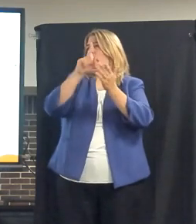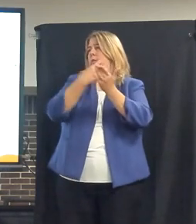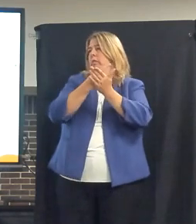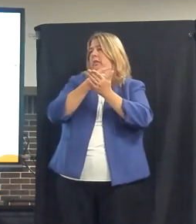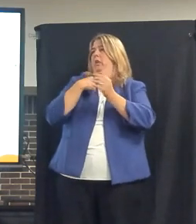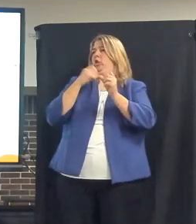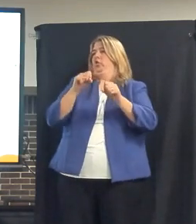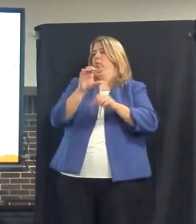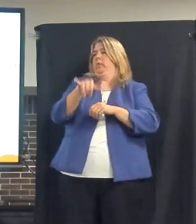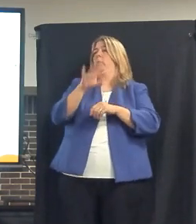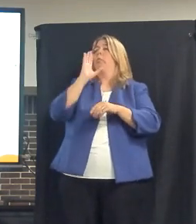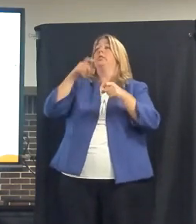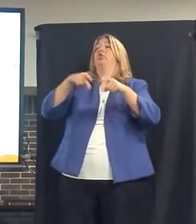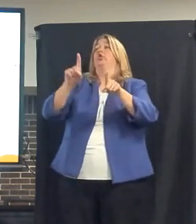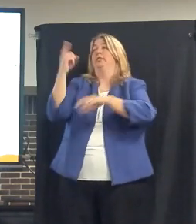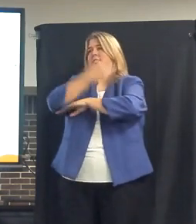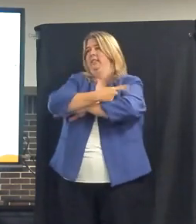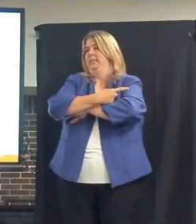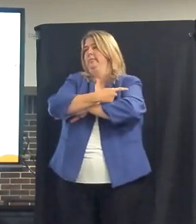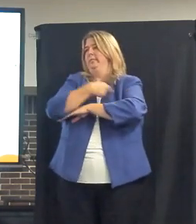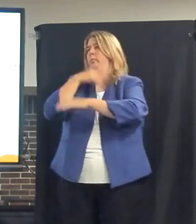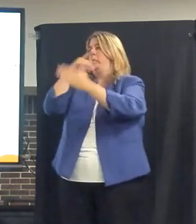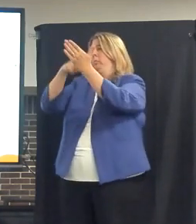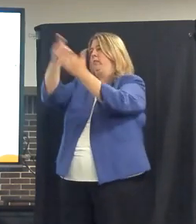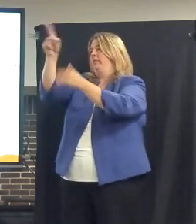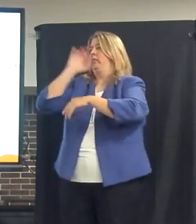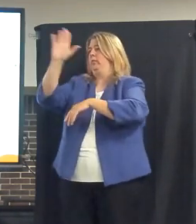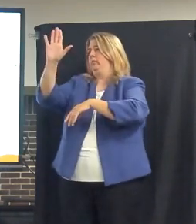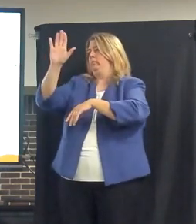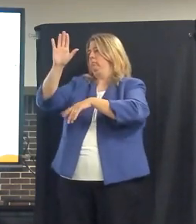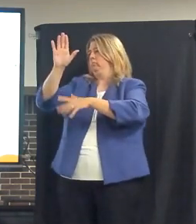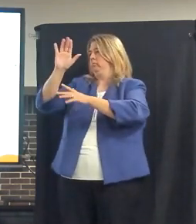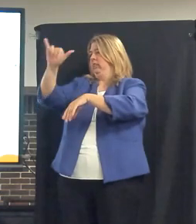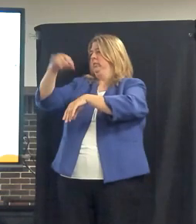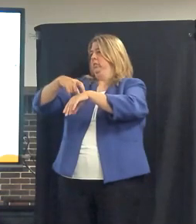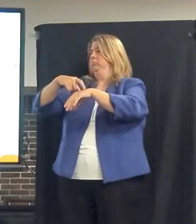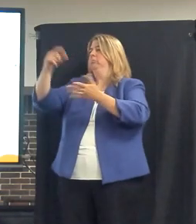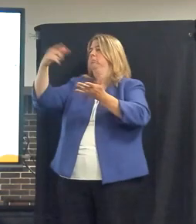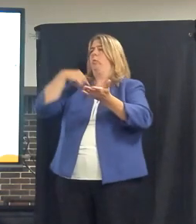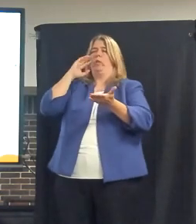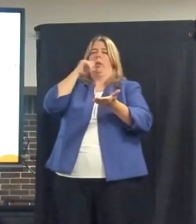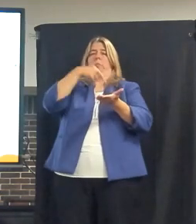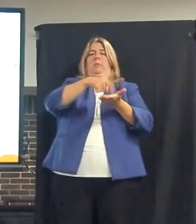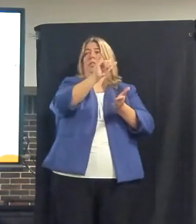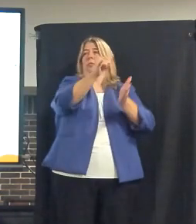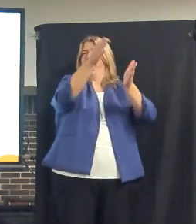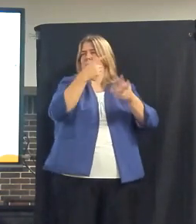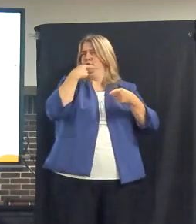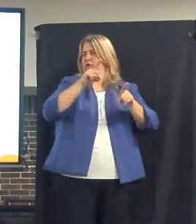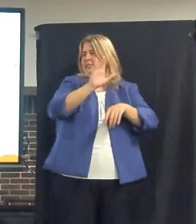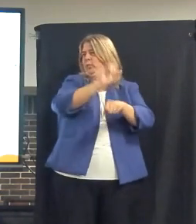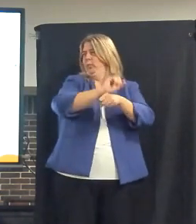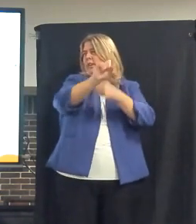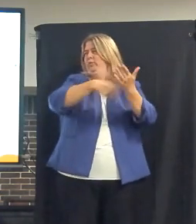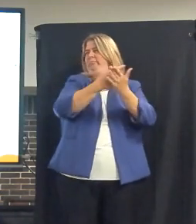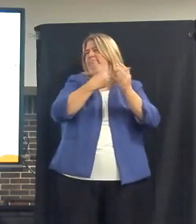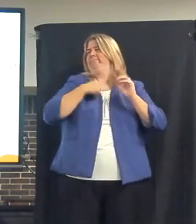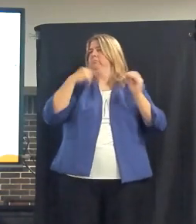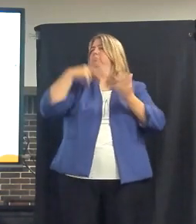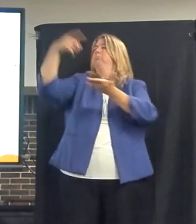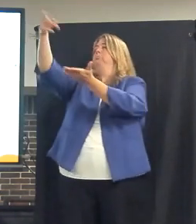that potentially could cover that 1 hour once a month. And it would be during the day and then we'd be billing for that time.